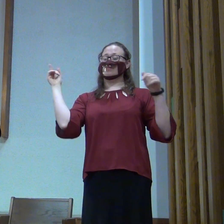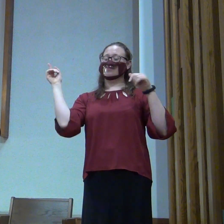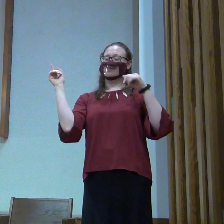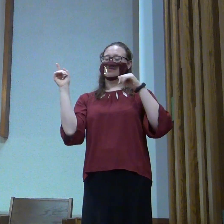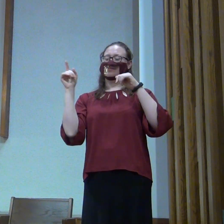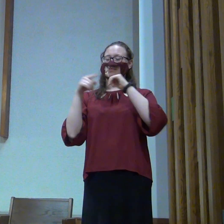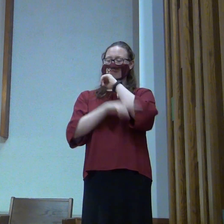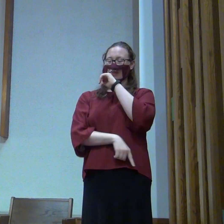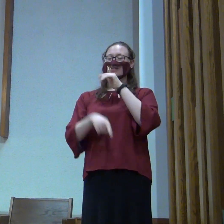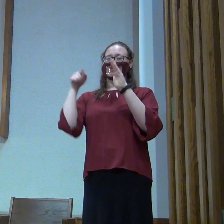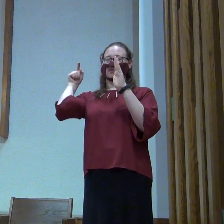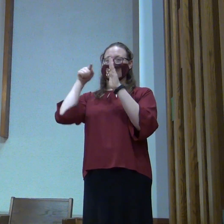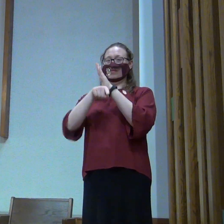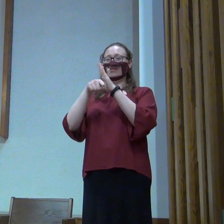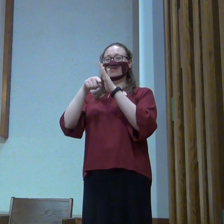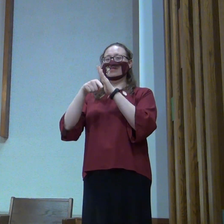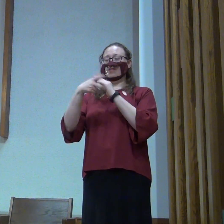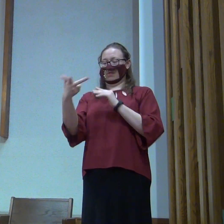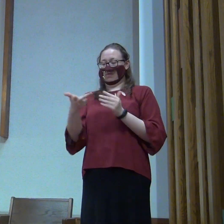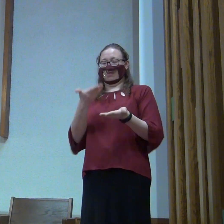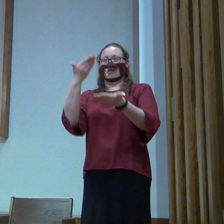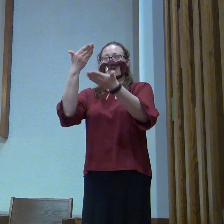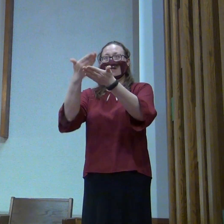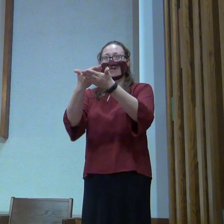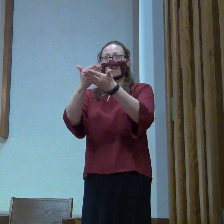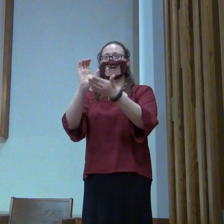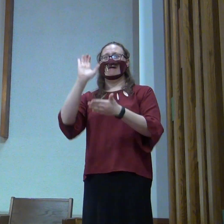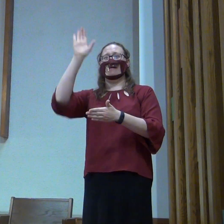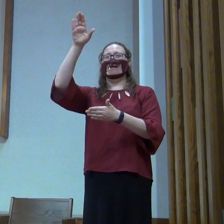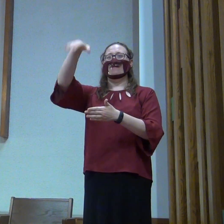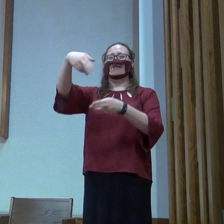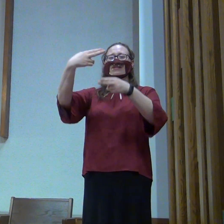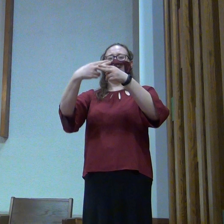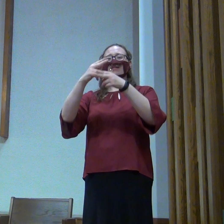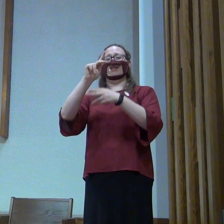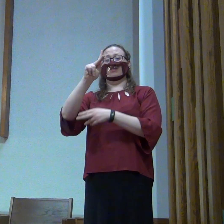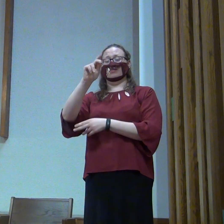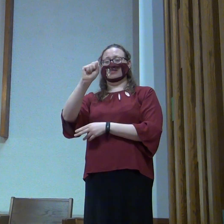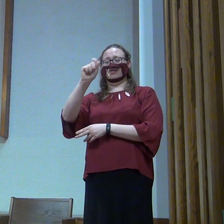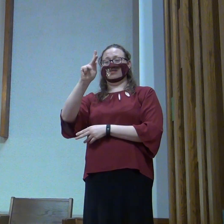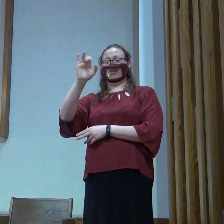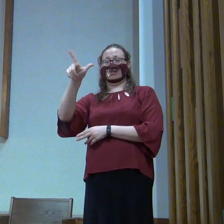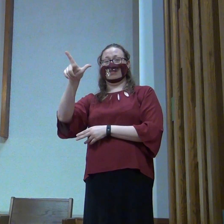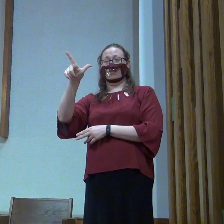came to the place called the Skull, there they crucified him